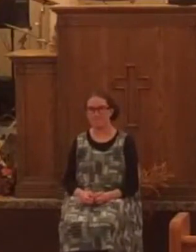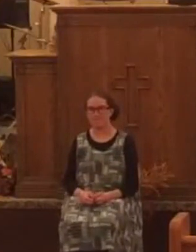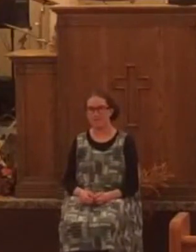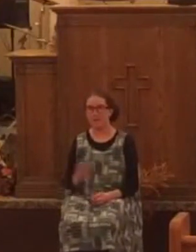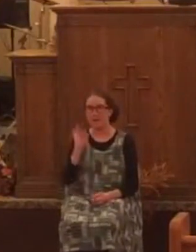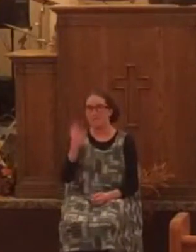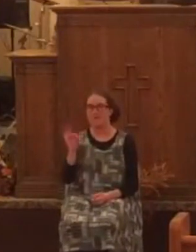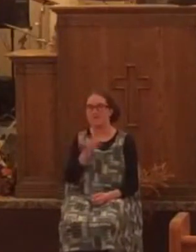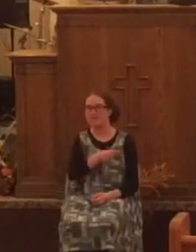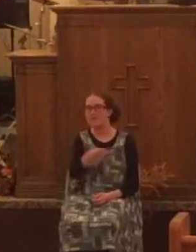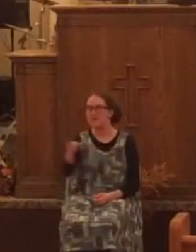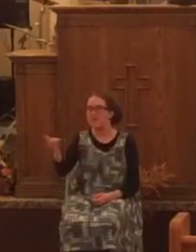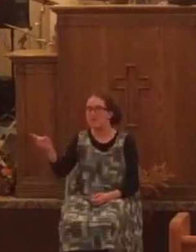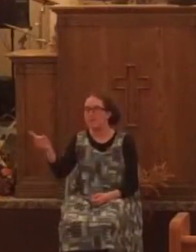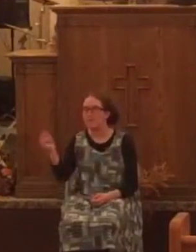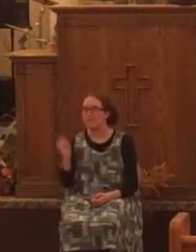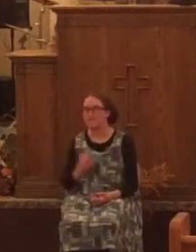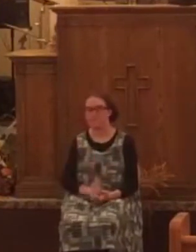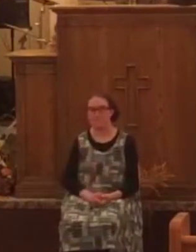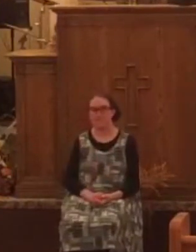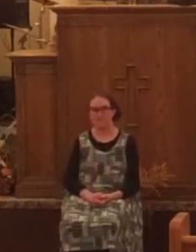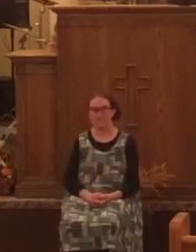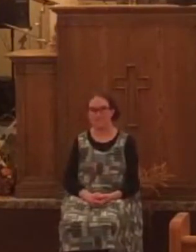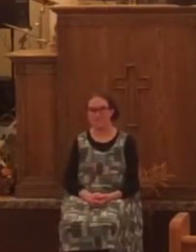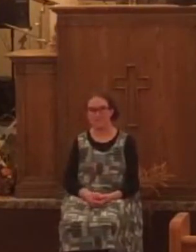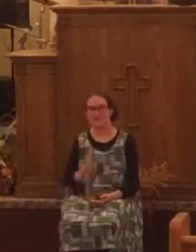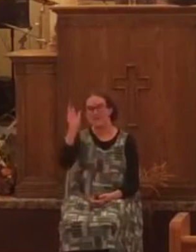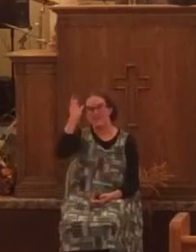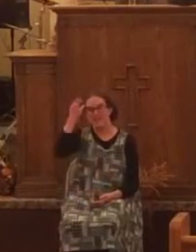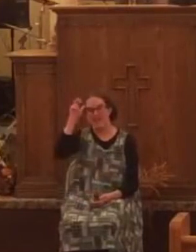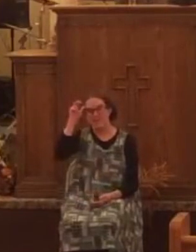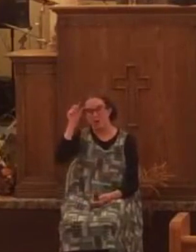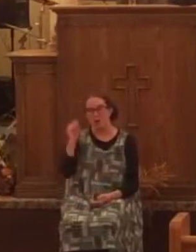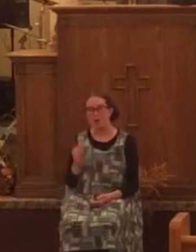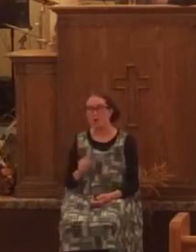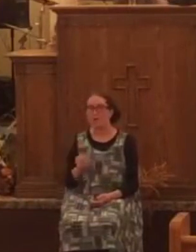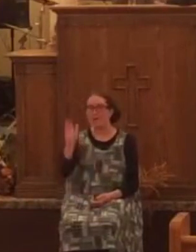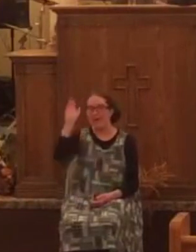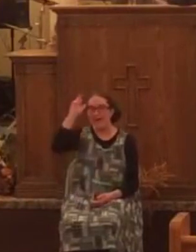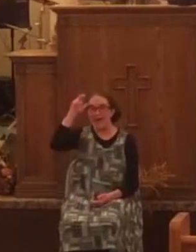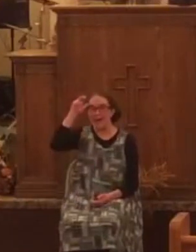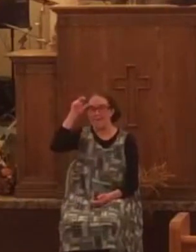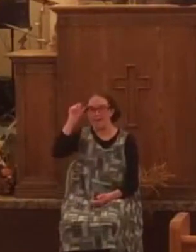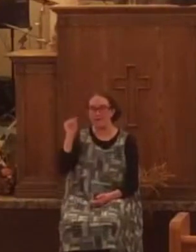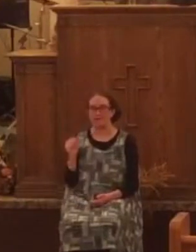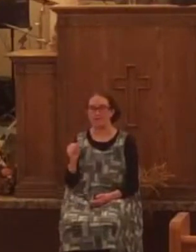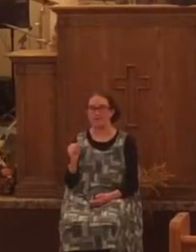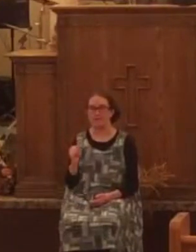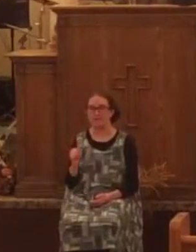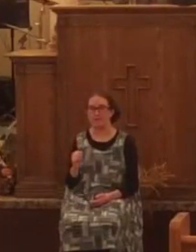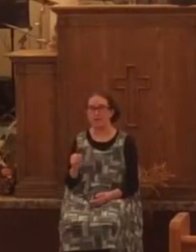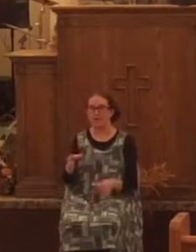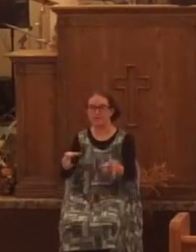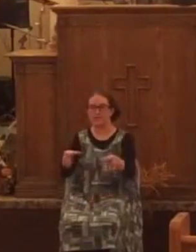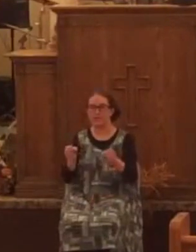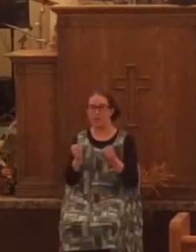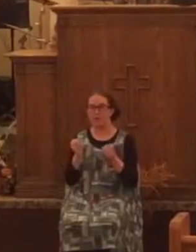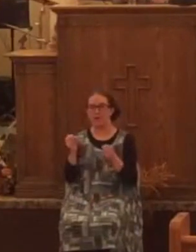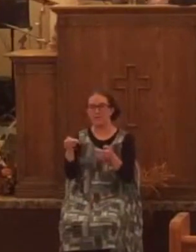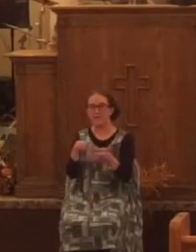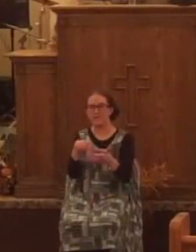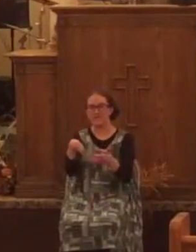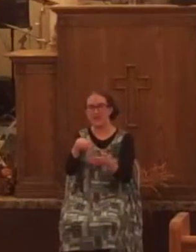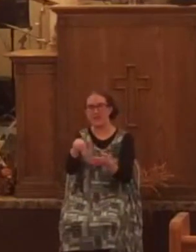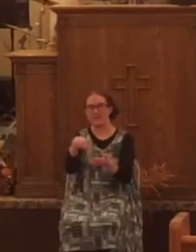Can I preach to you? Amen. That the devil, the enemy, has stolen the